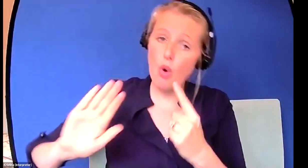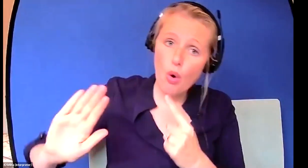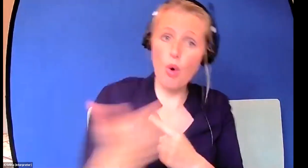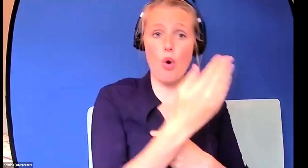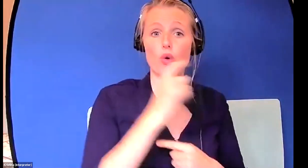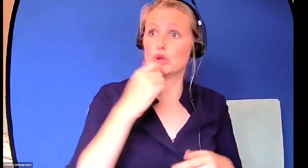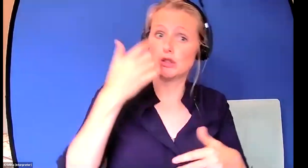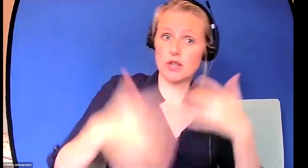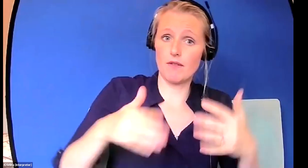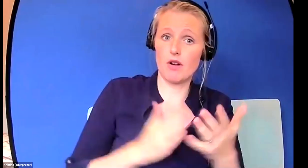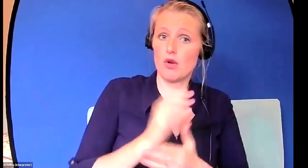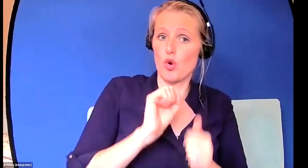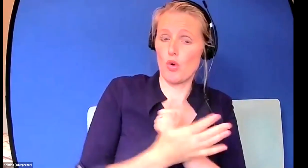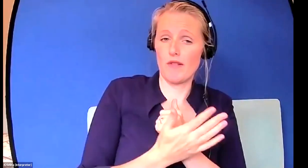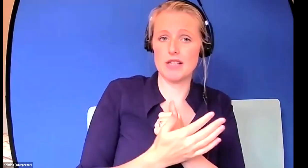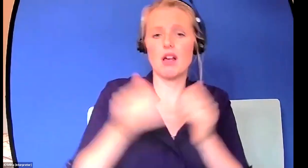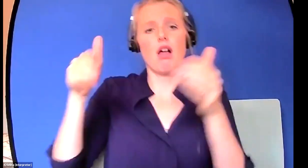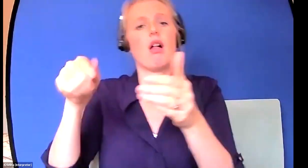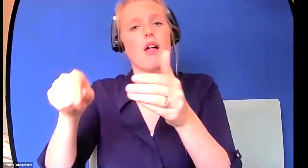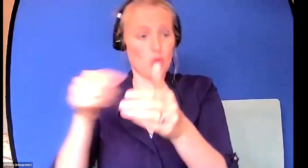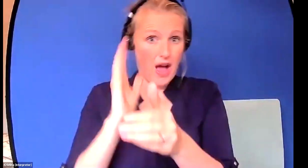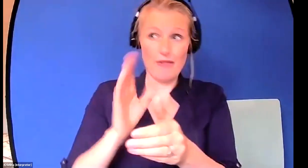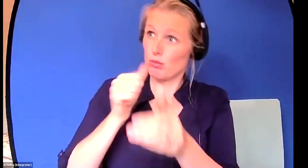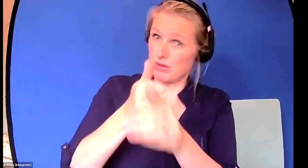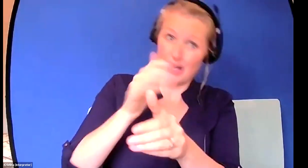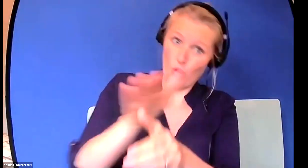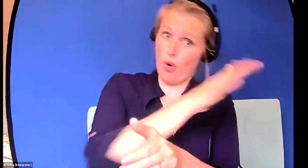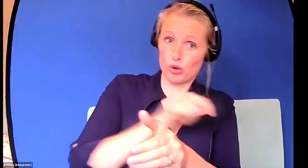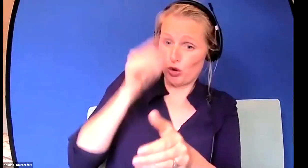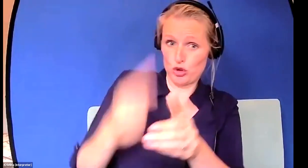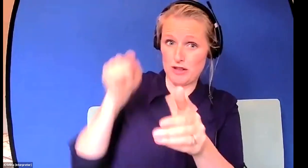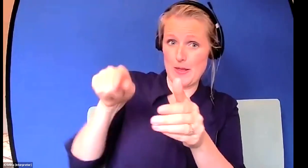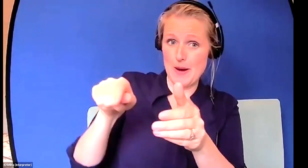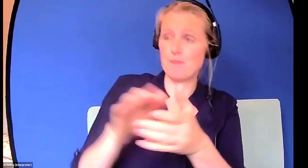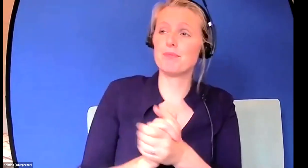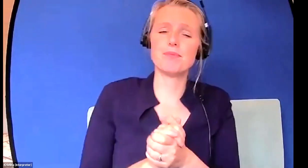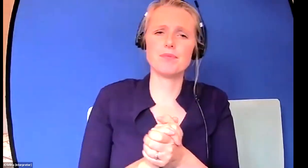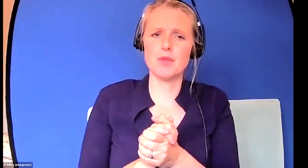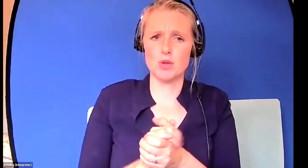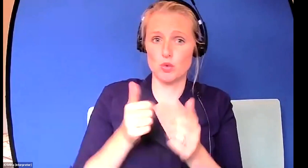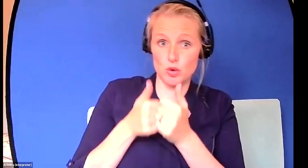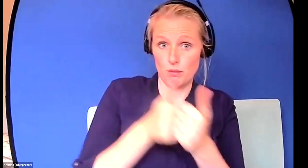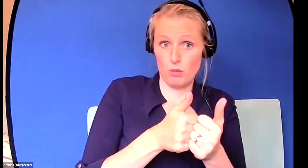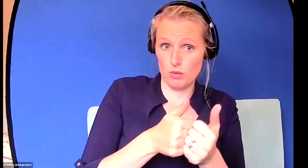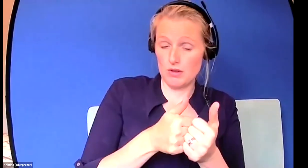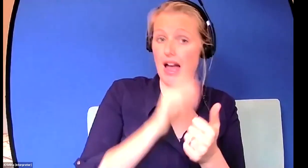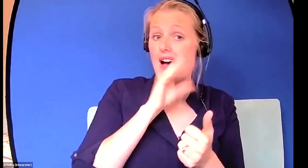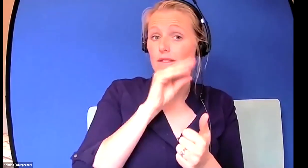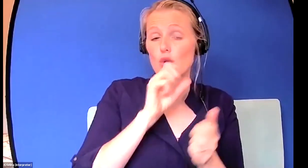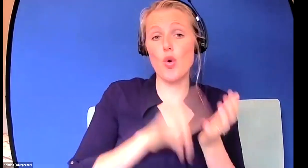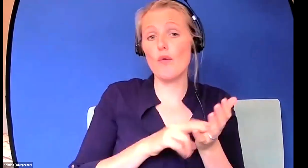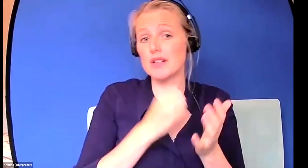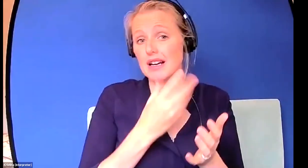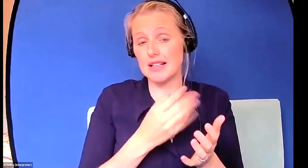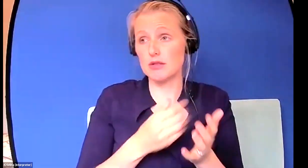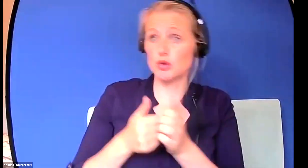the crisis. So how quickly such measures of support can or will be rolled back post-COVID is